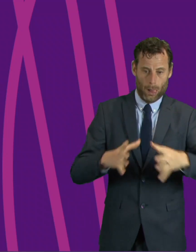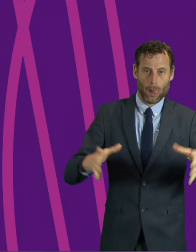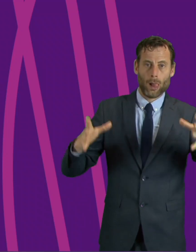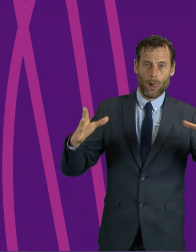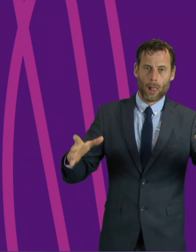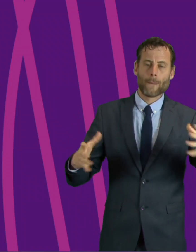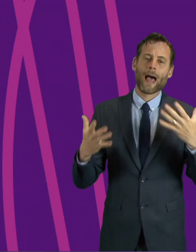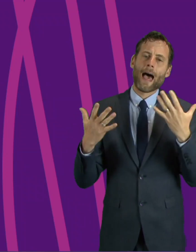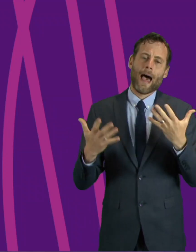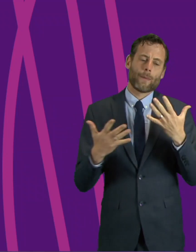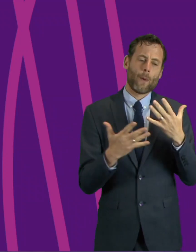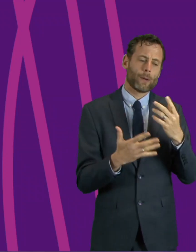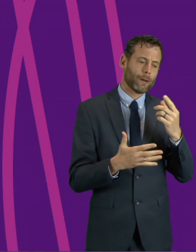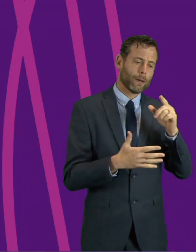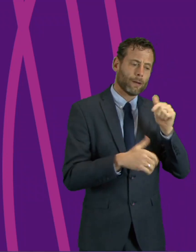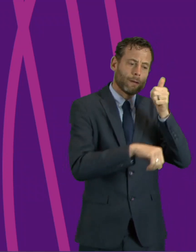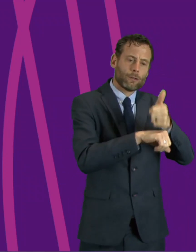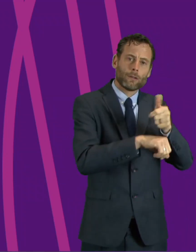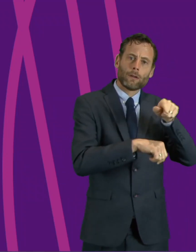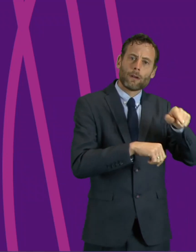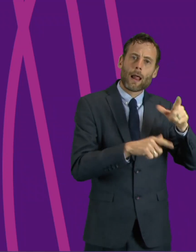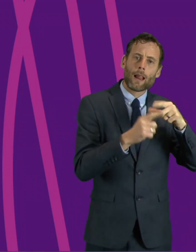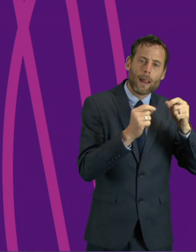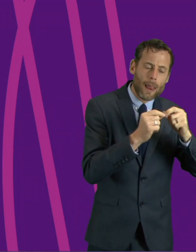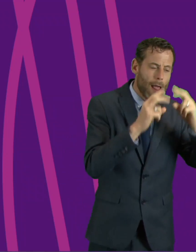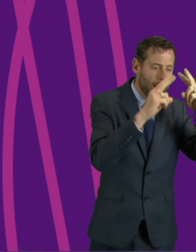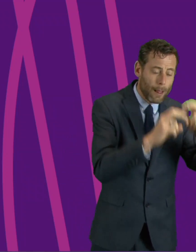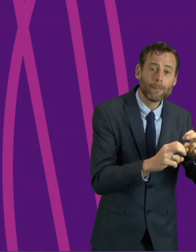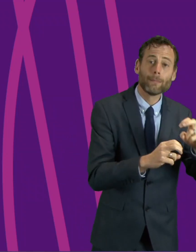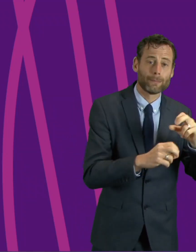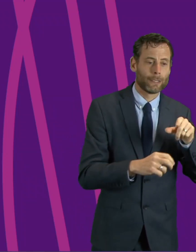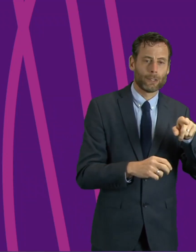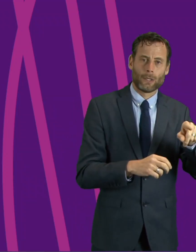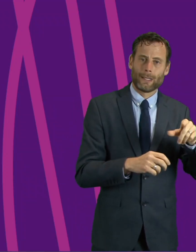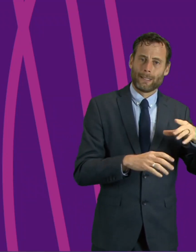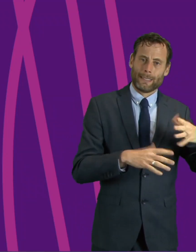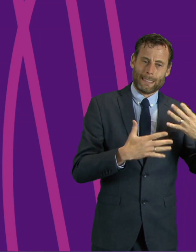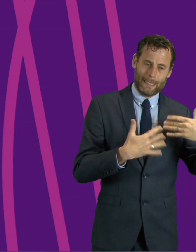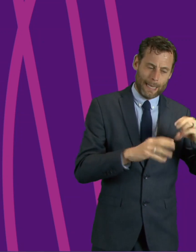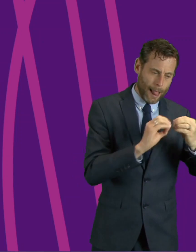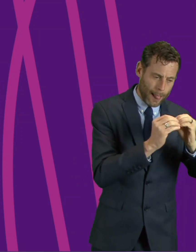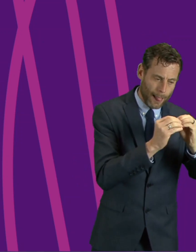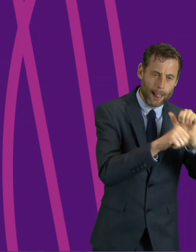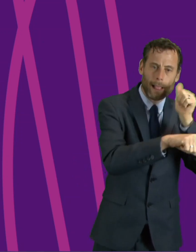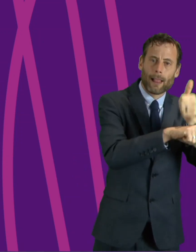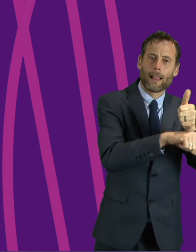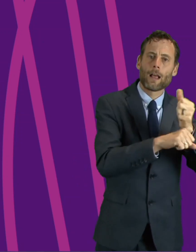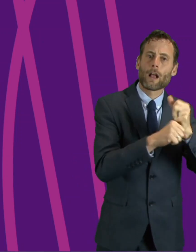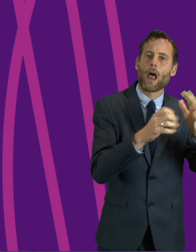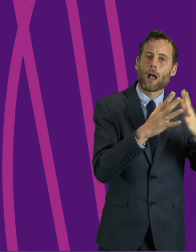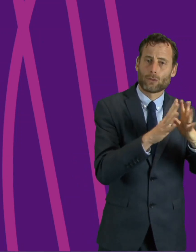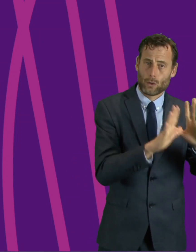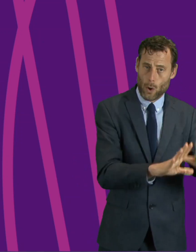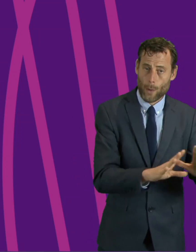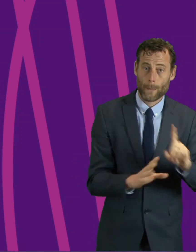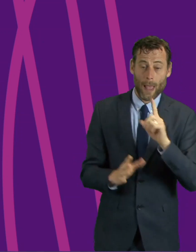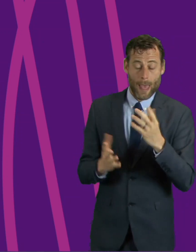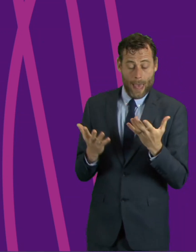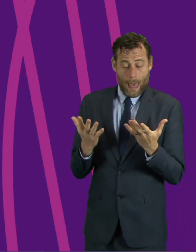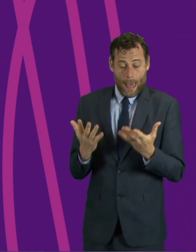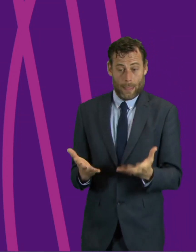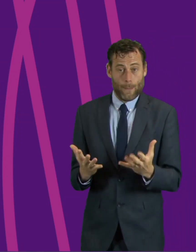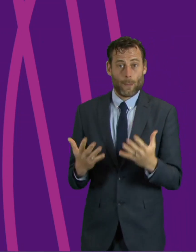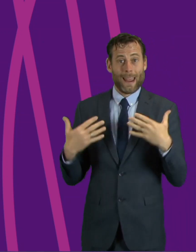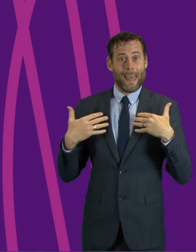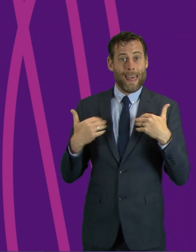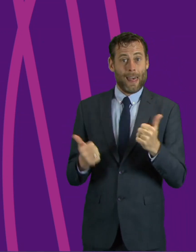the capacity then increases beyond that. Now, in terms of how many contact tracers there are right now, health boards,